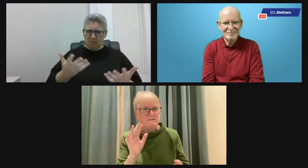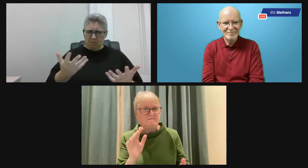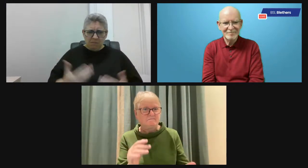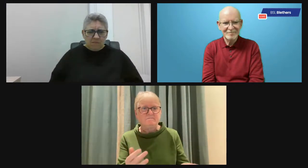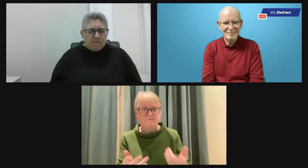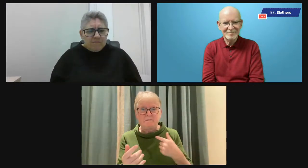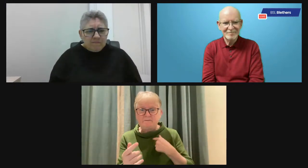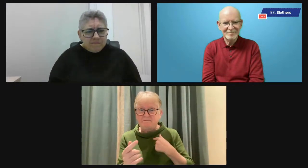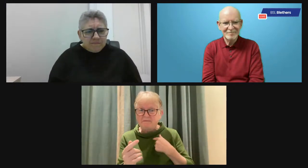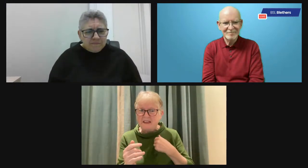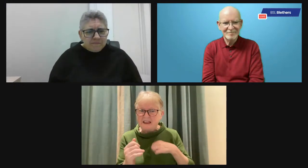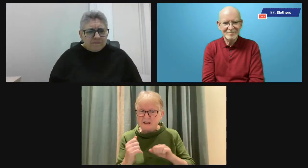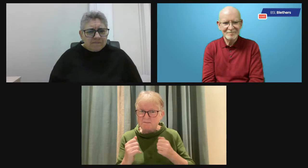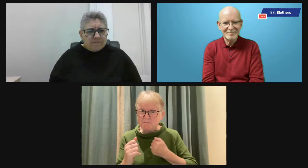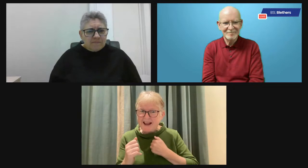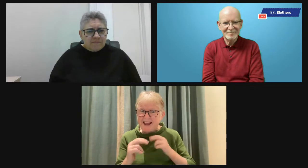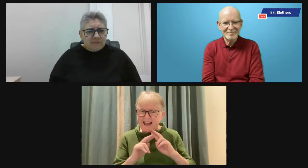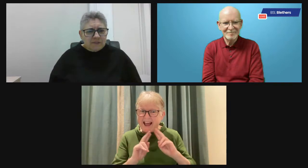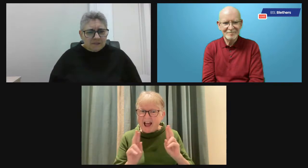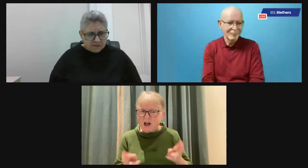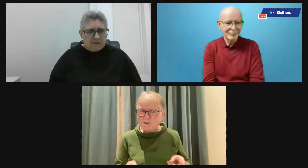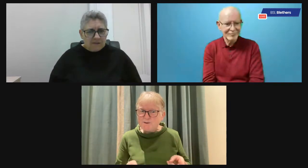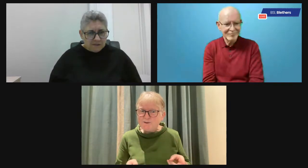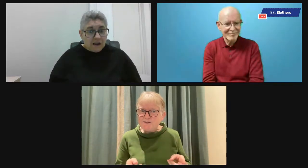what was the purpose?